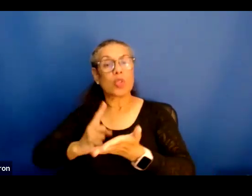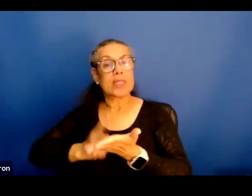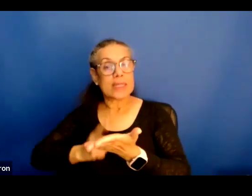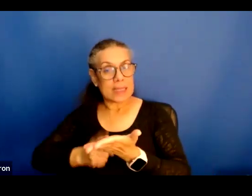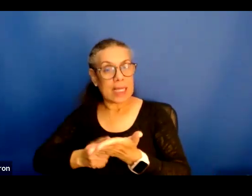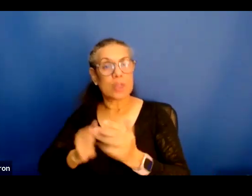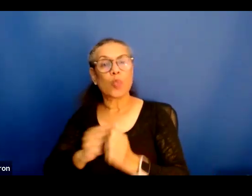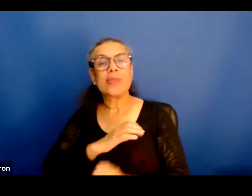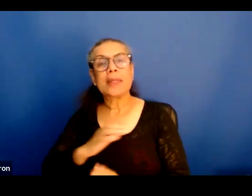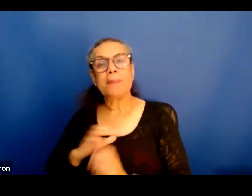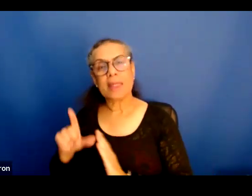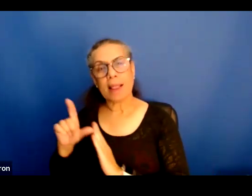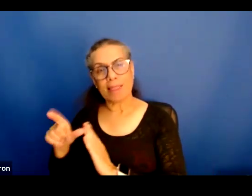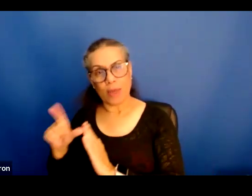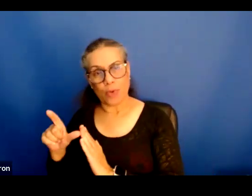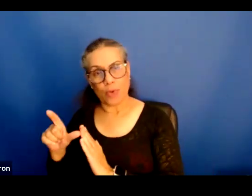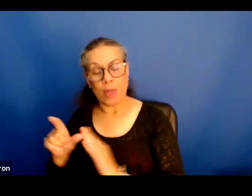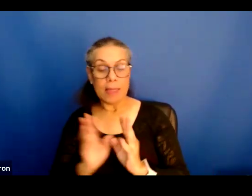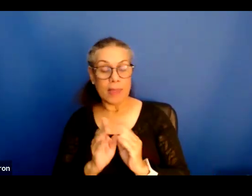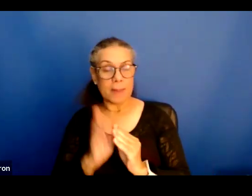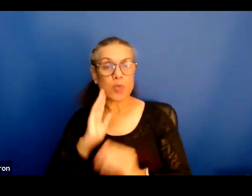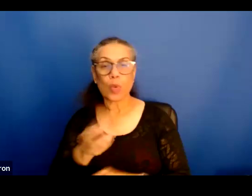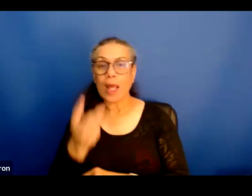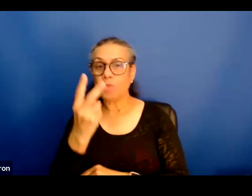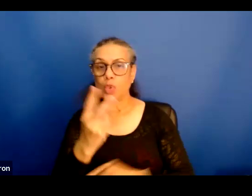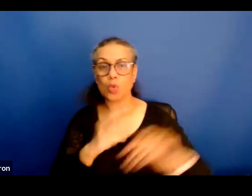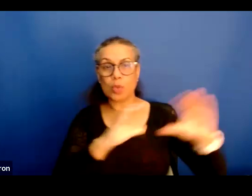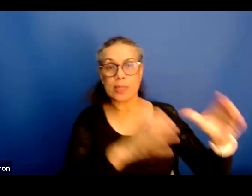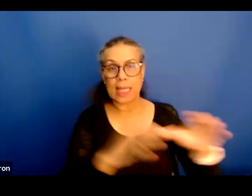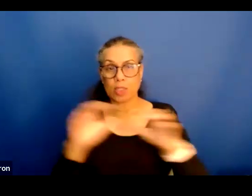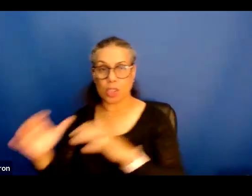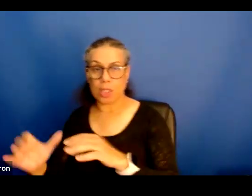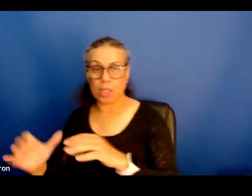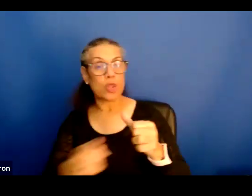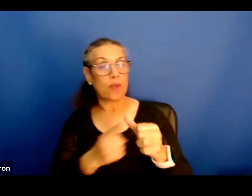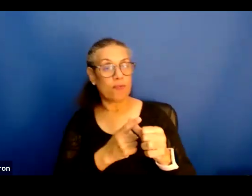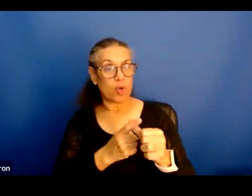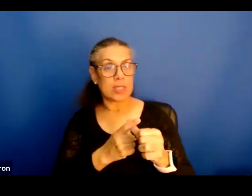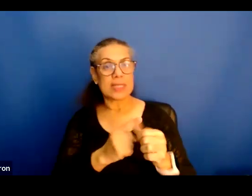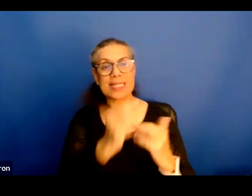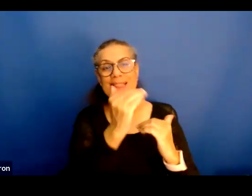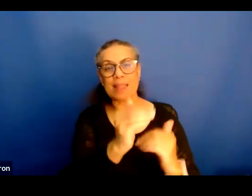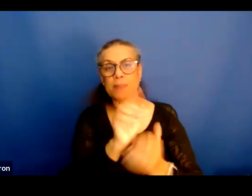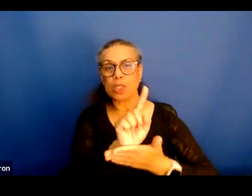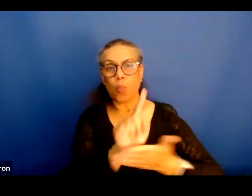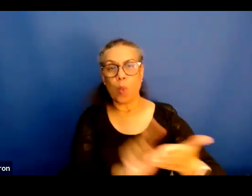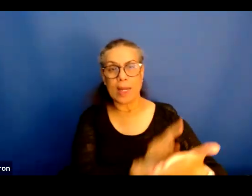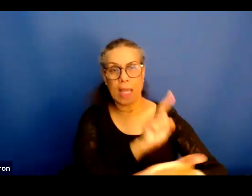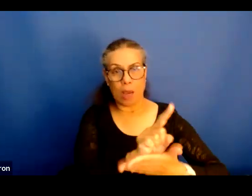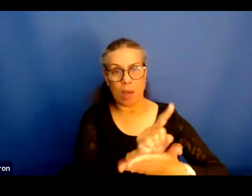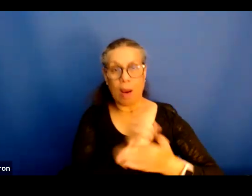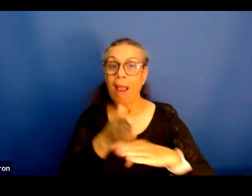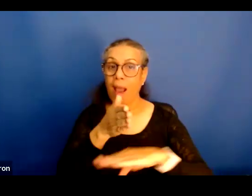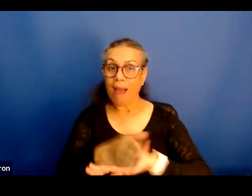by the committee later. The meeting will feature 2 public comment periods, with the first comment period limited to 1 hour. After